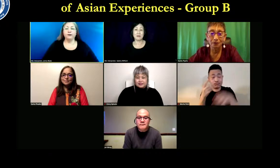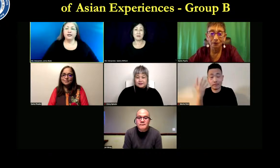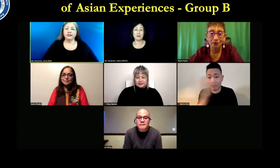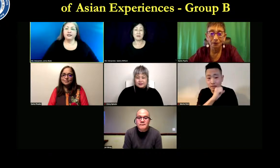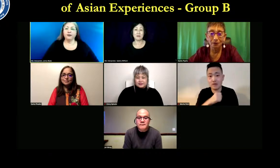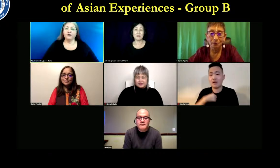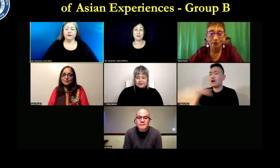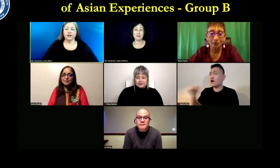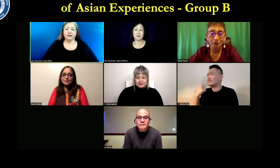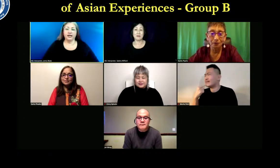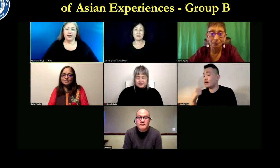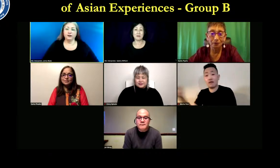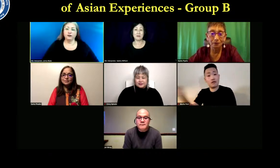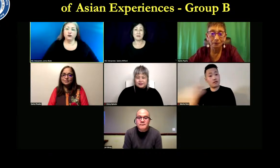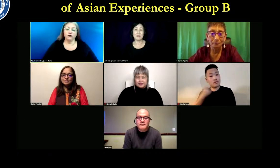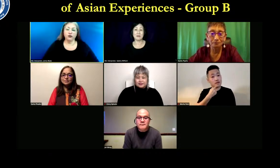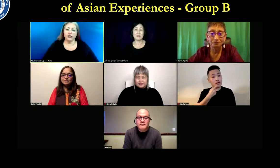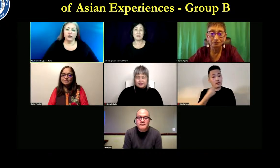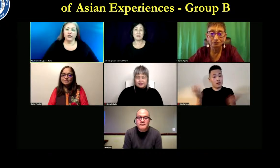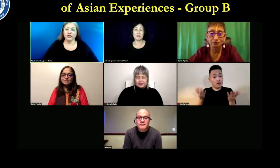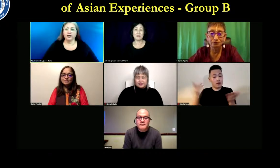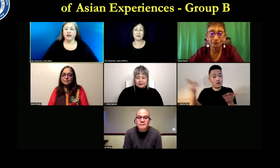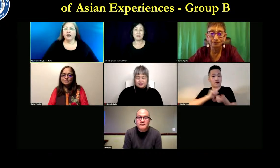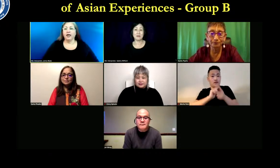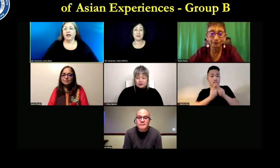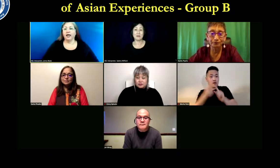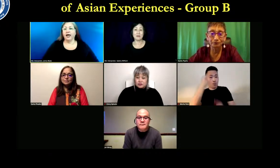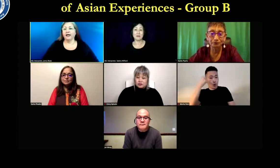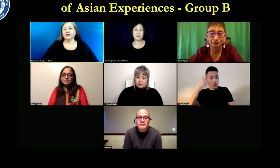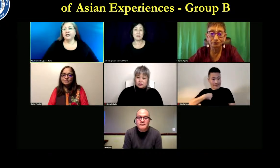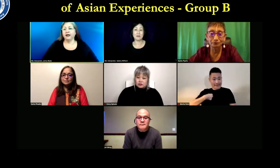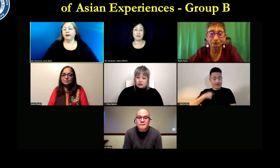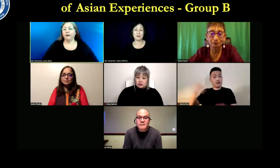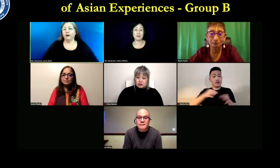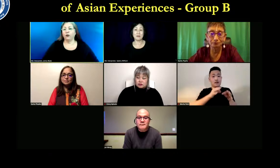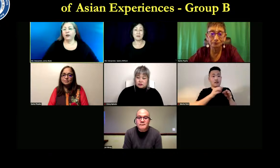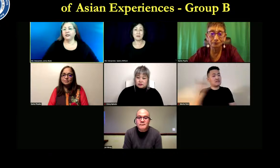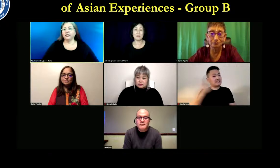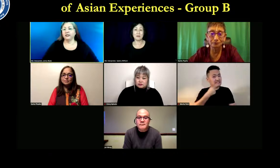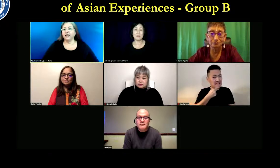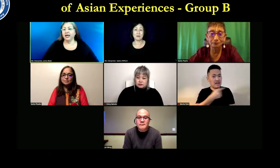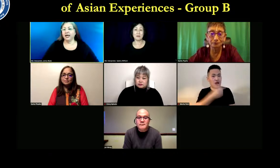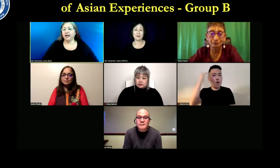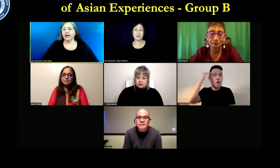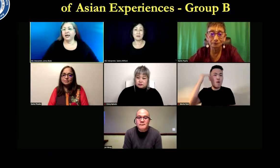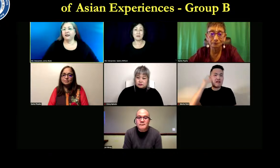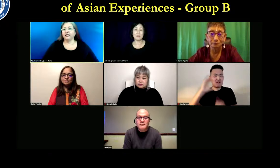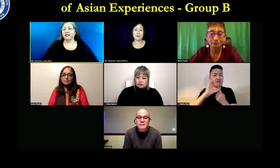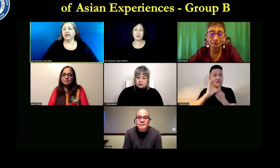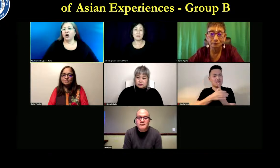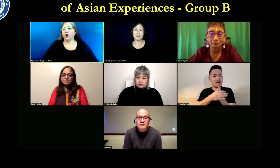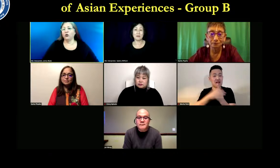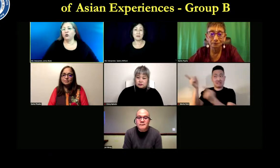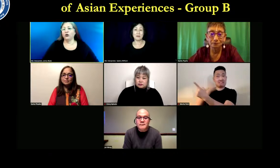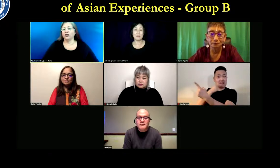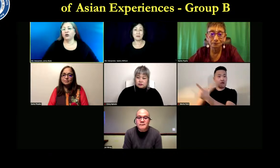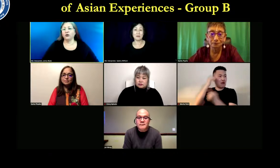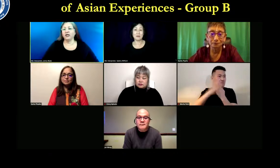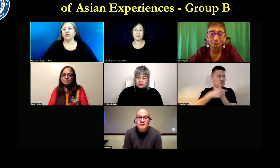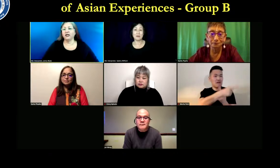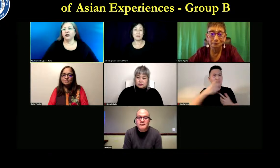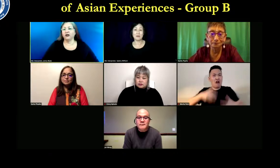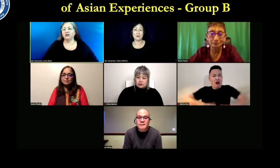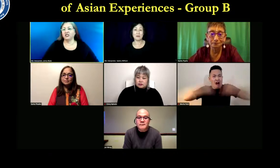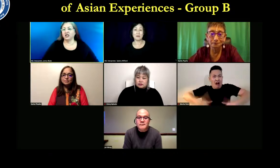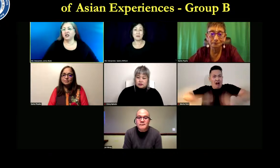I could miss some of it because the captions move really quickly. And I asked them, what does it say? And they said, oh,